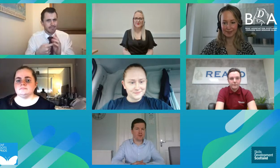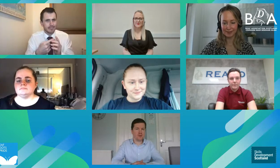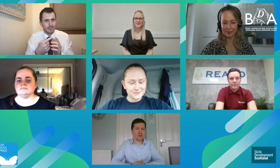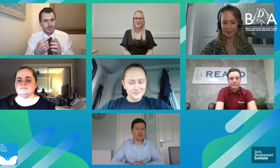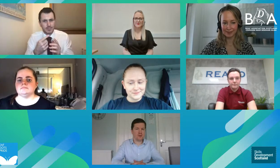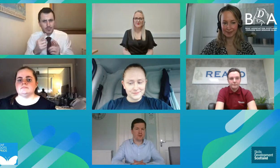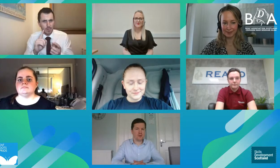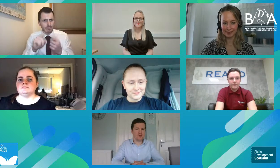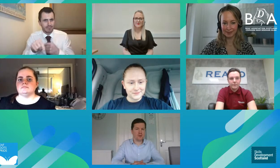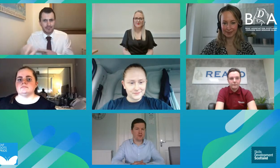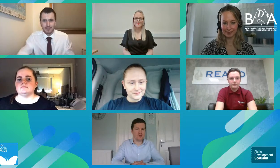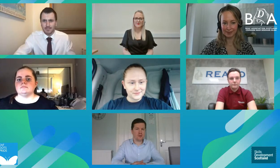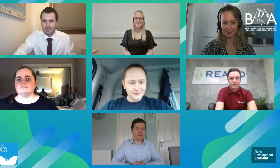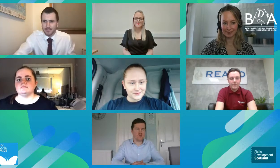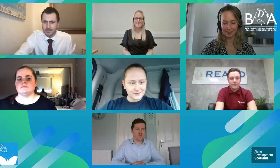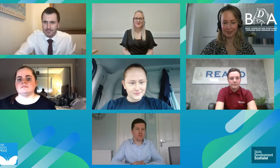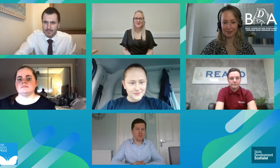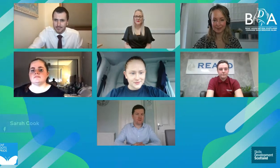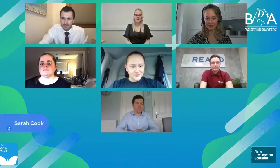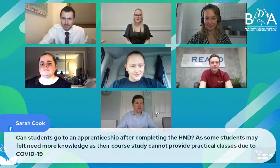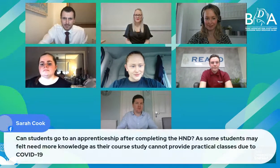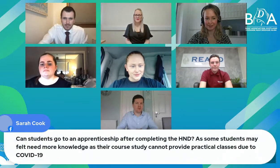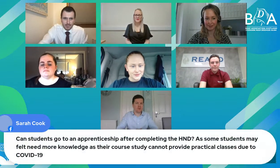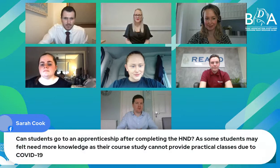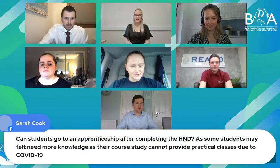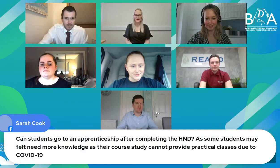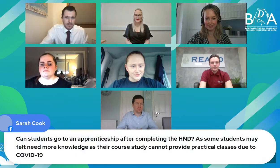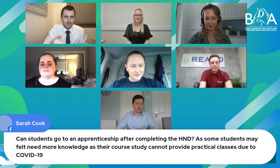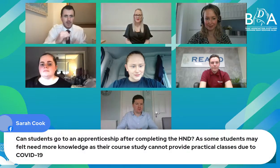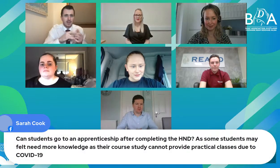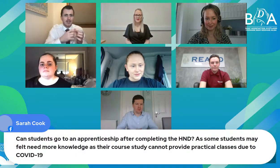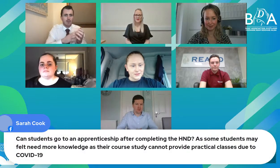have one more comment, one more question from Facebook.